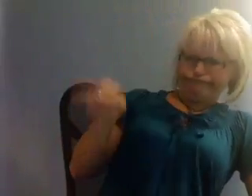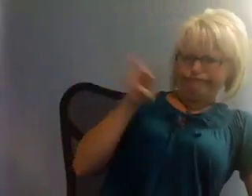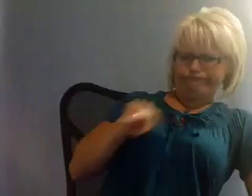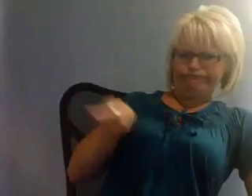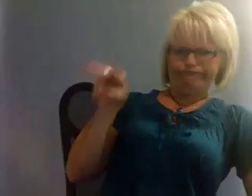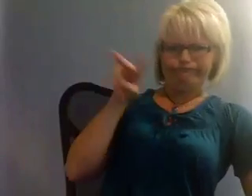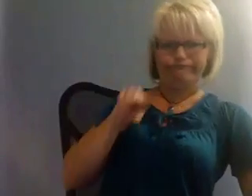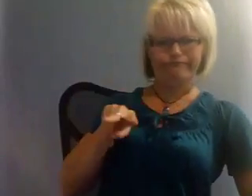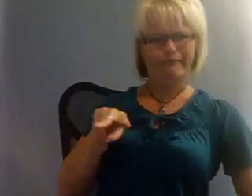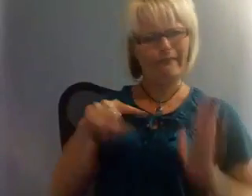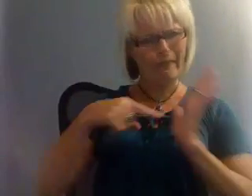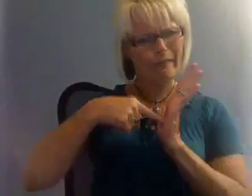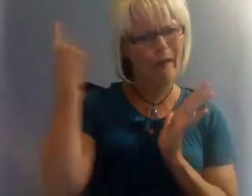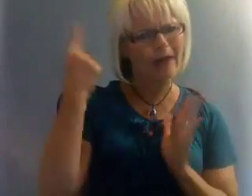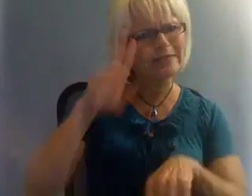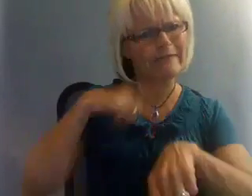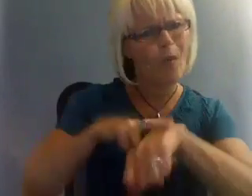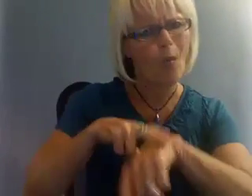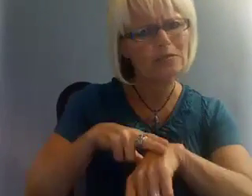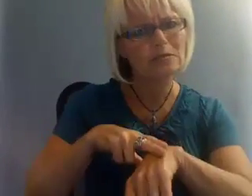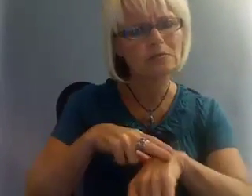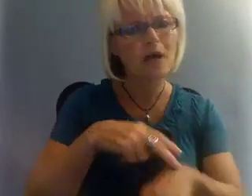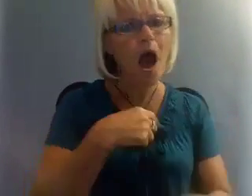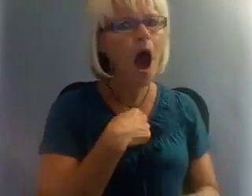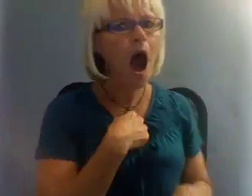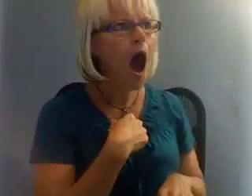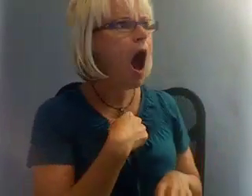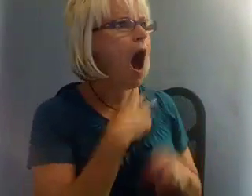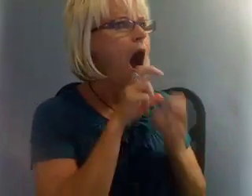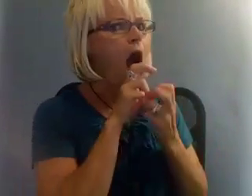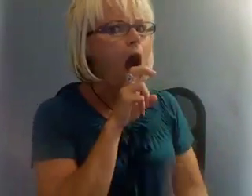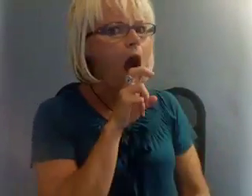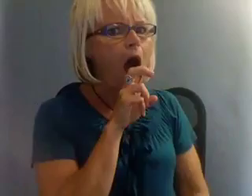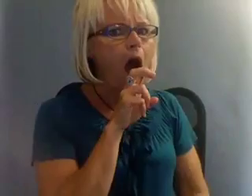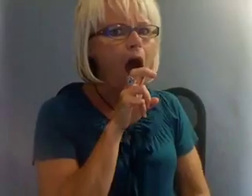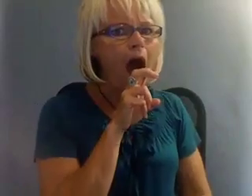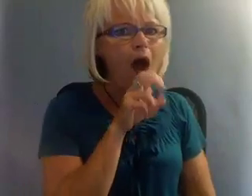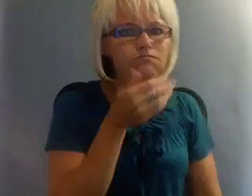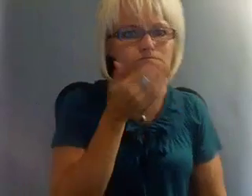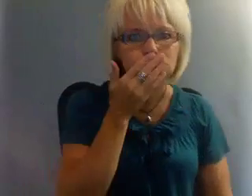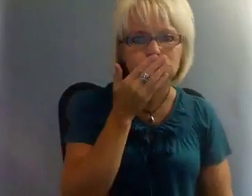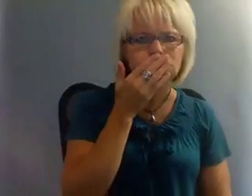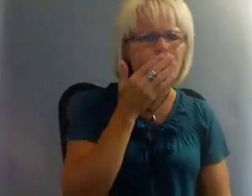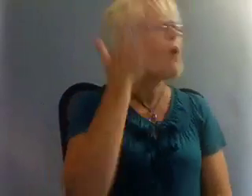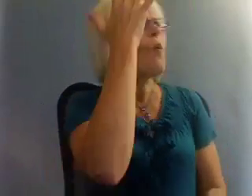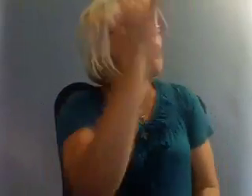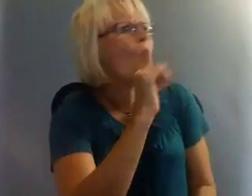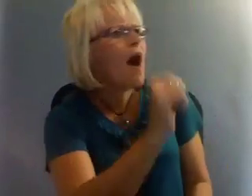She said, once. I was stunned. I says, why wouldn't you ask him more than once?